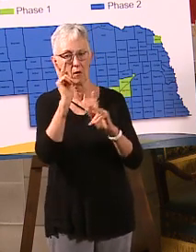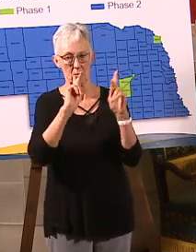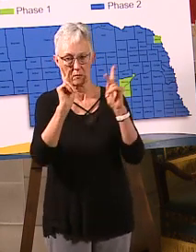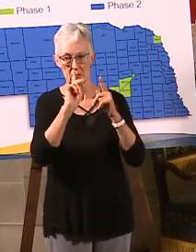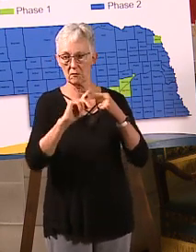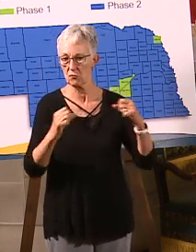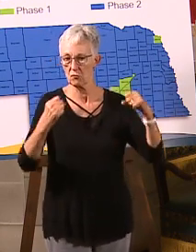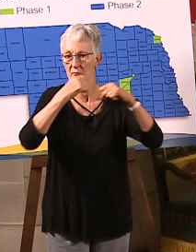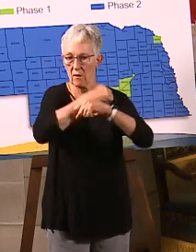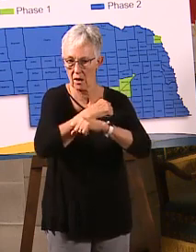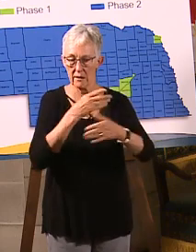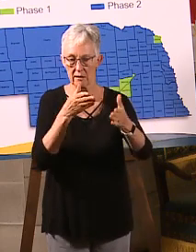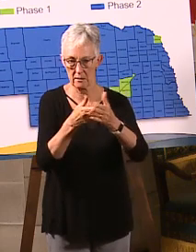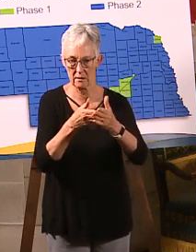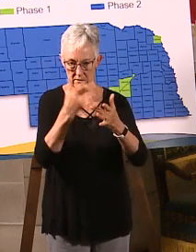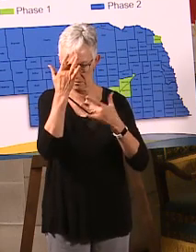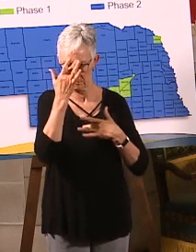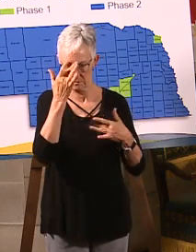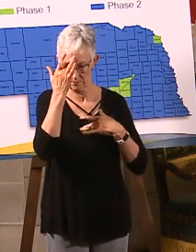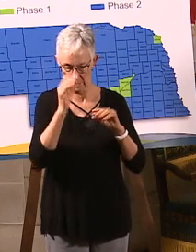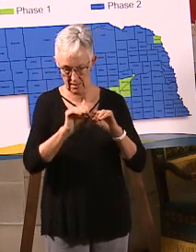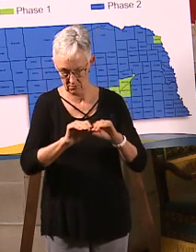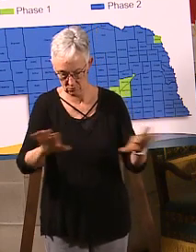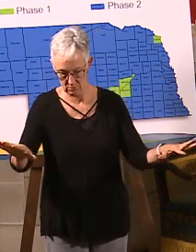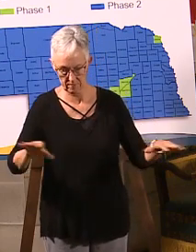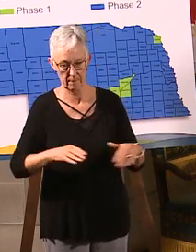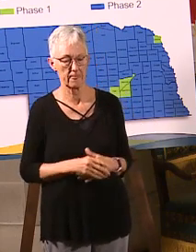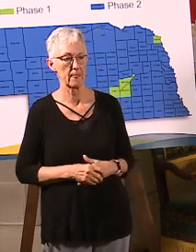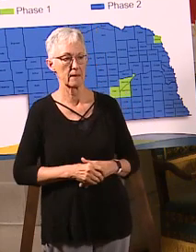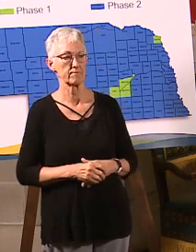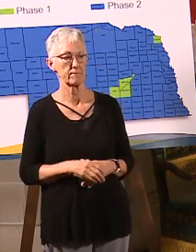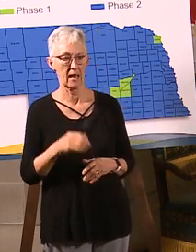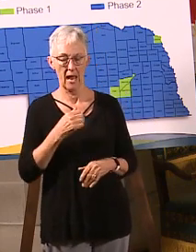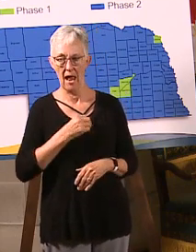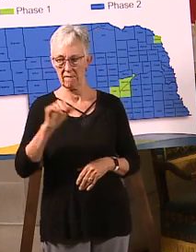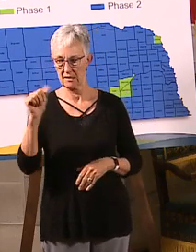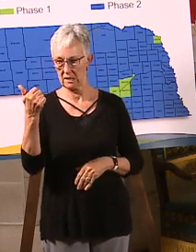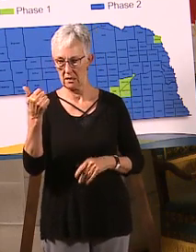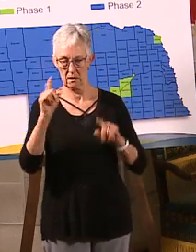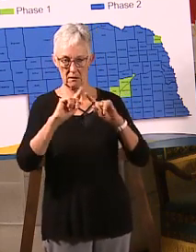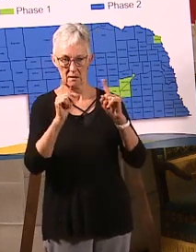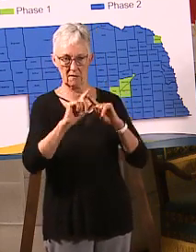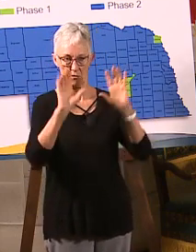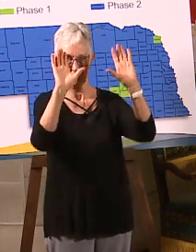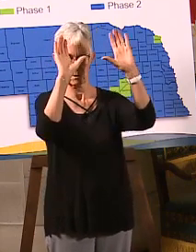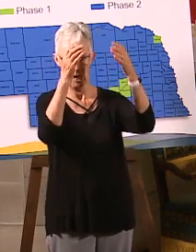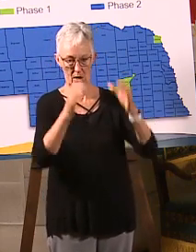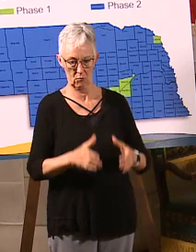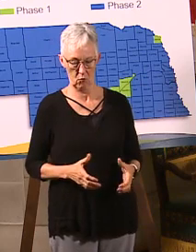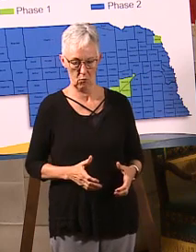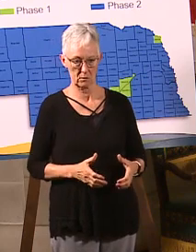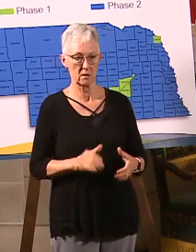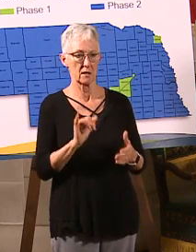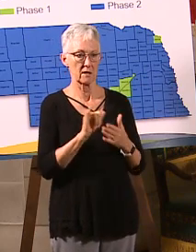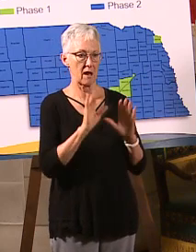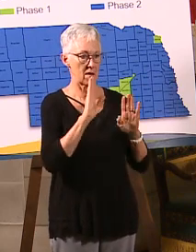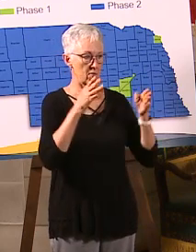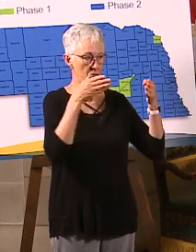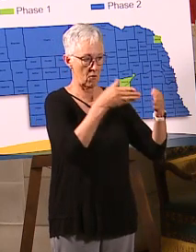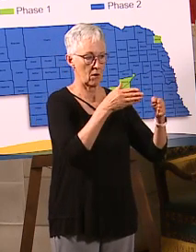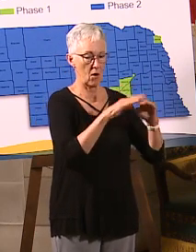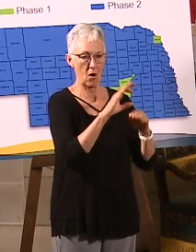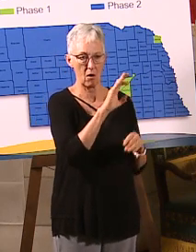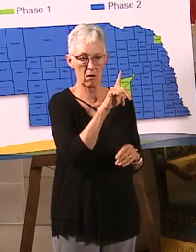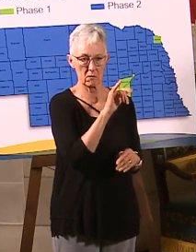is wide and broad. We've broken it out, and currently there are 10 what I would refer to as buttons that are there that focus on, say, the clinical care, how